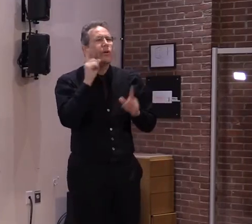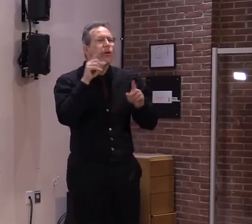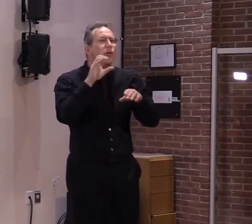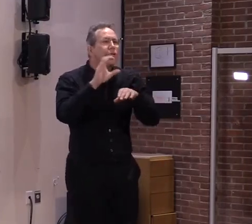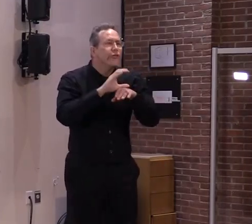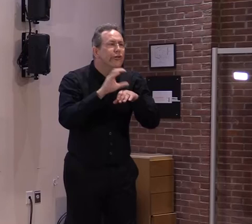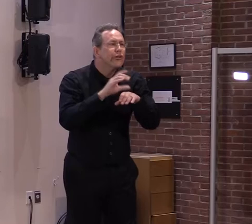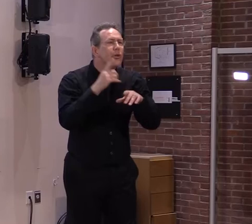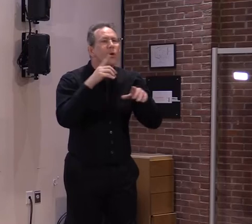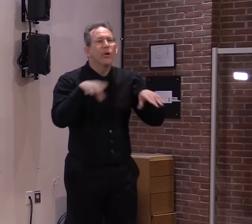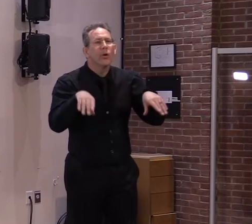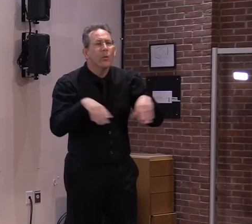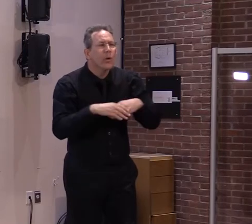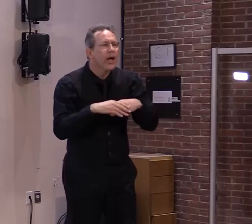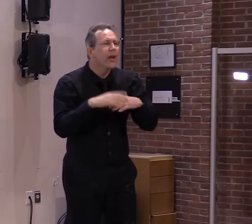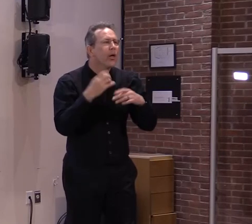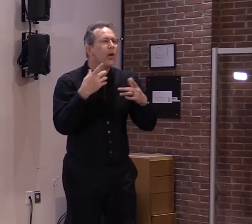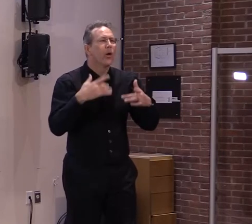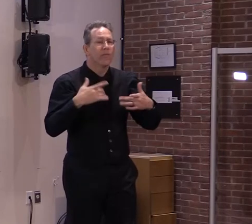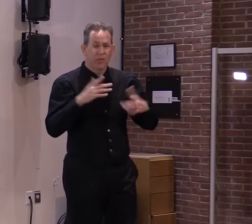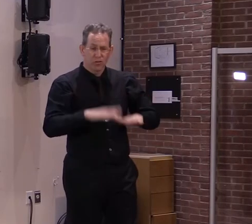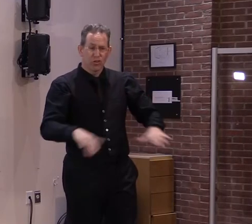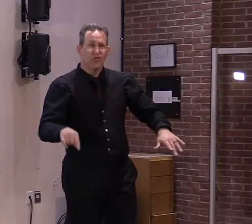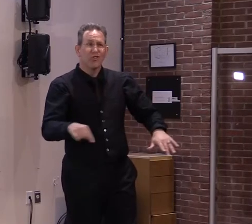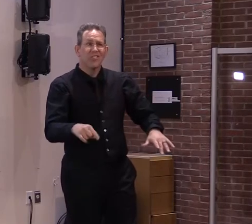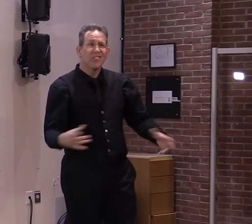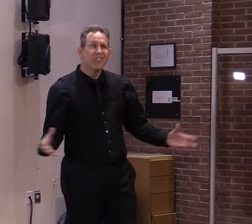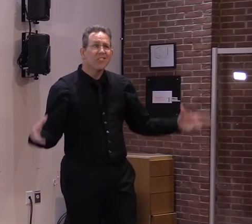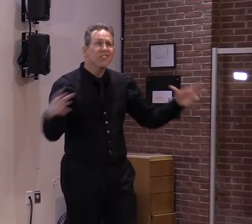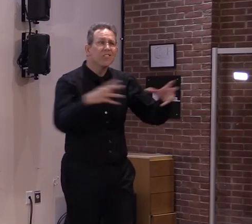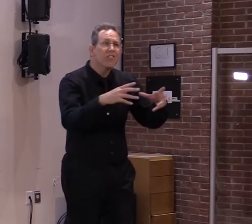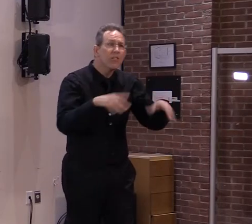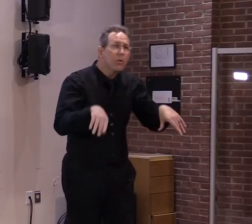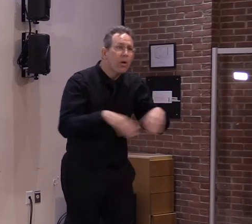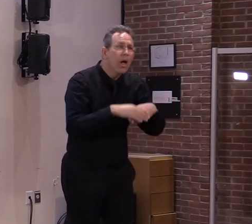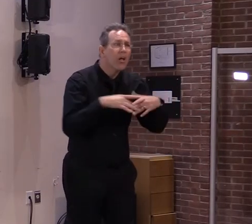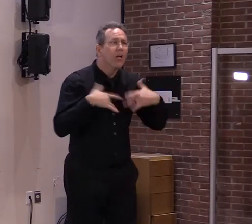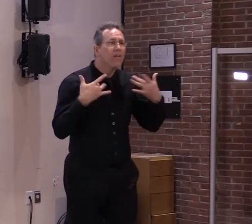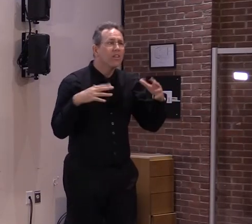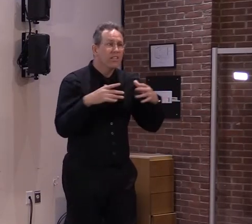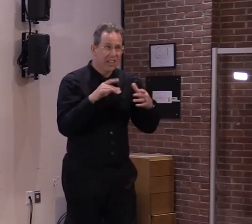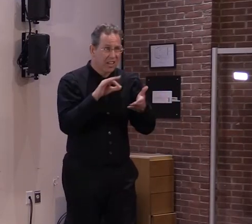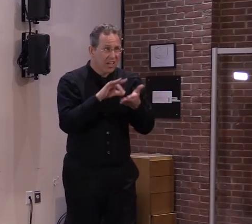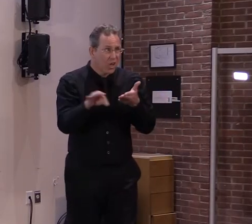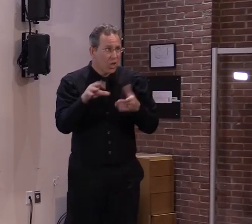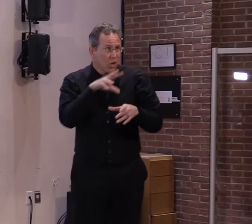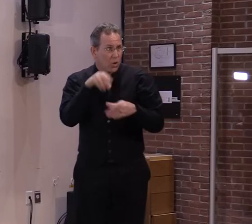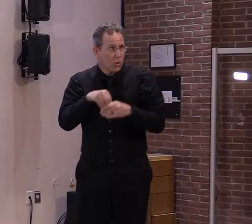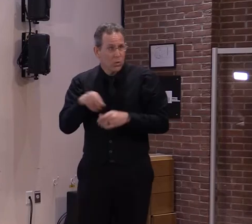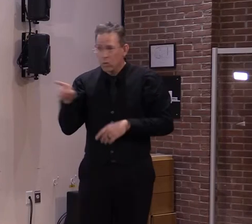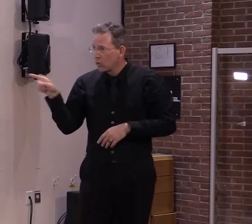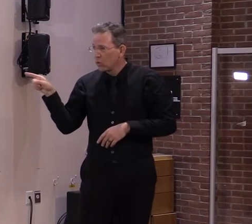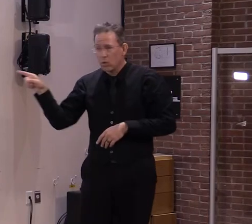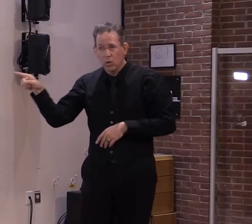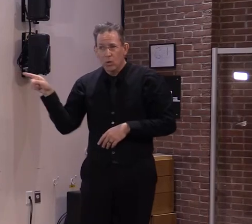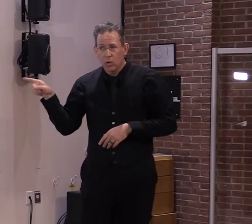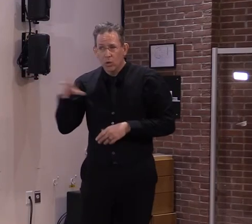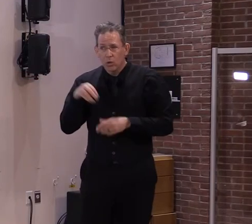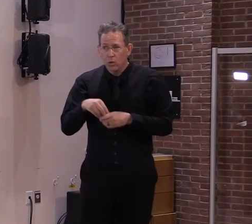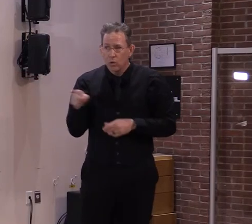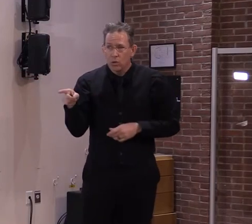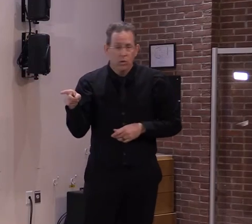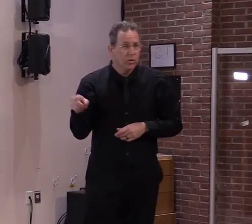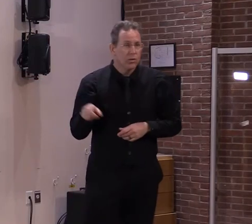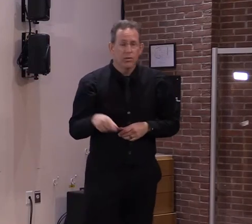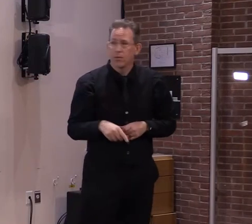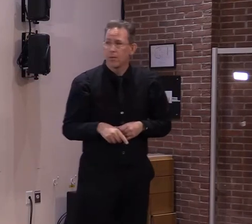and having children, are they counting in a family? Yeah, so unvaccinated is